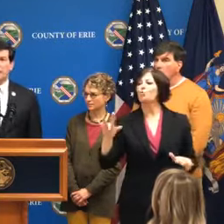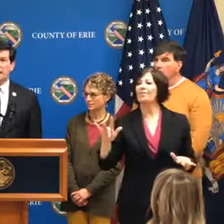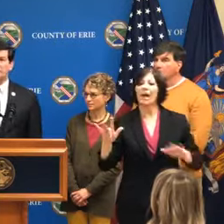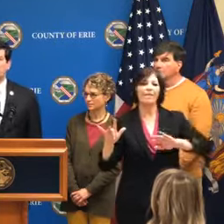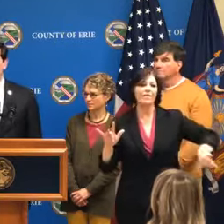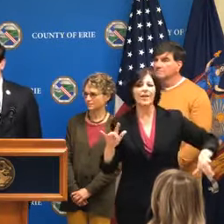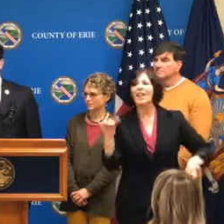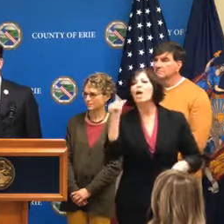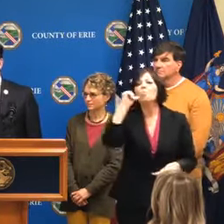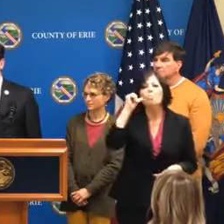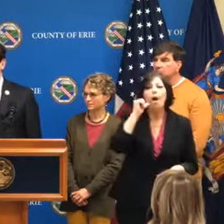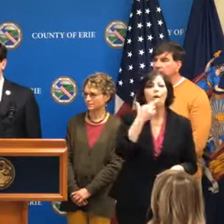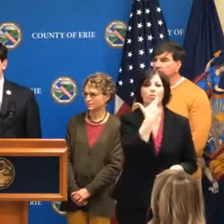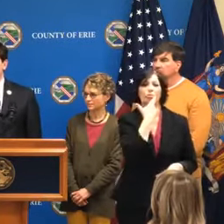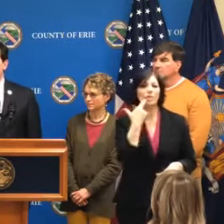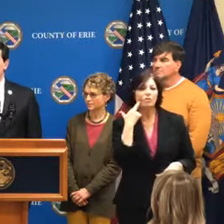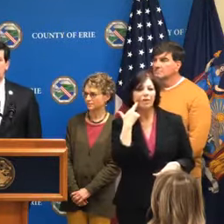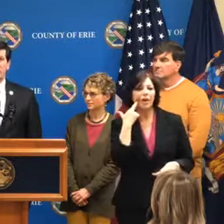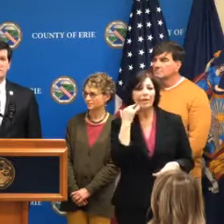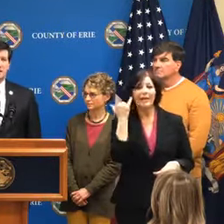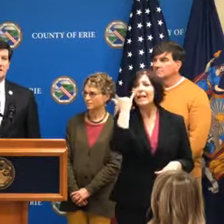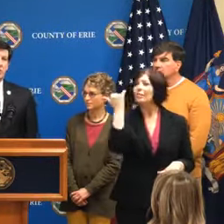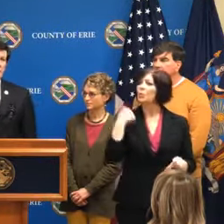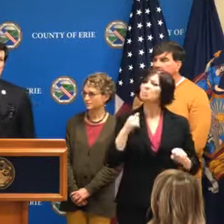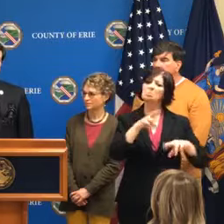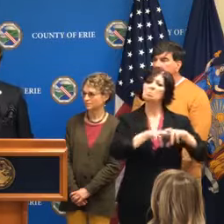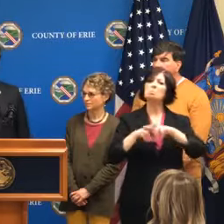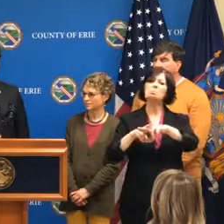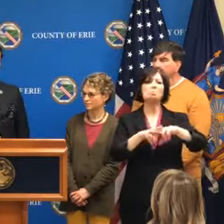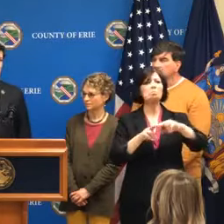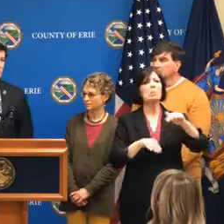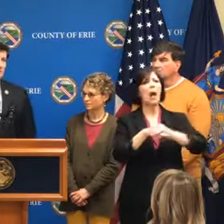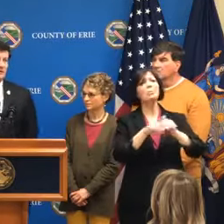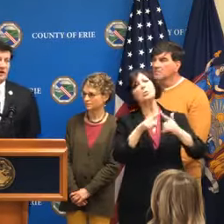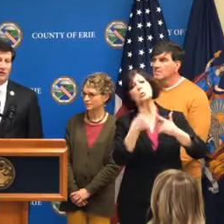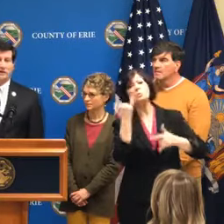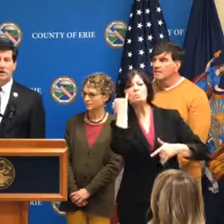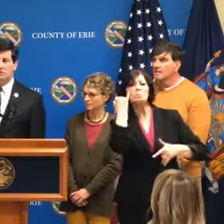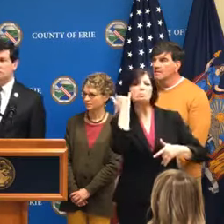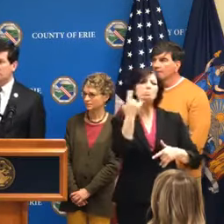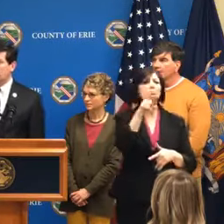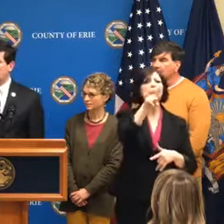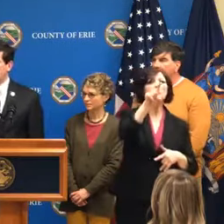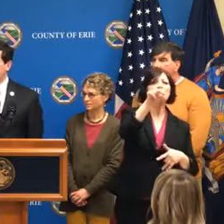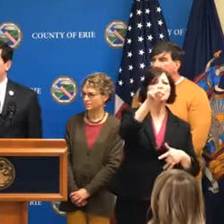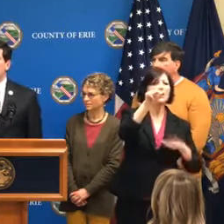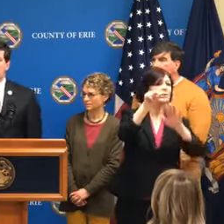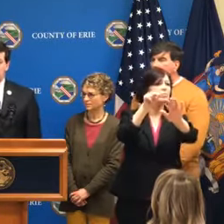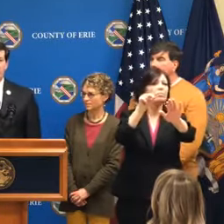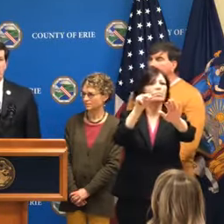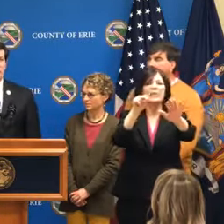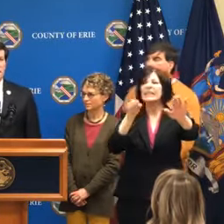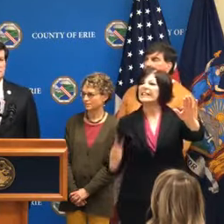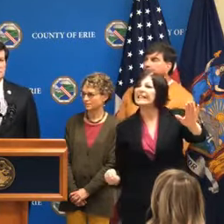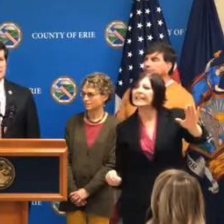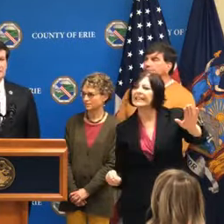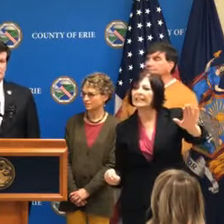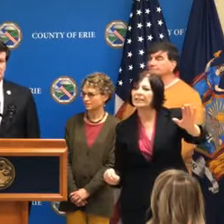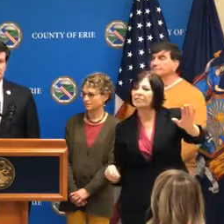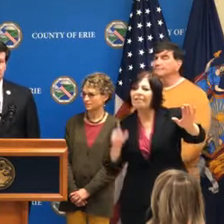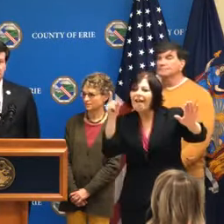for bars and restaurants. So if you have a seating capacity authorized by the Department of Health of 120, you have to go down